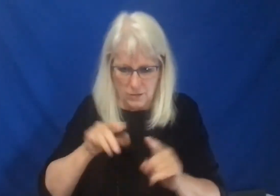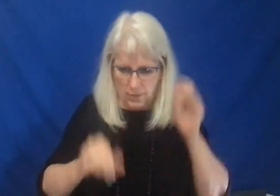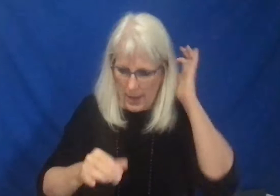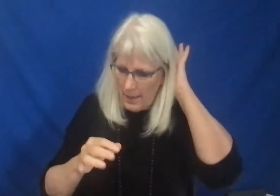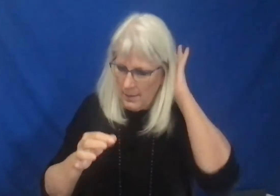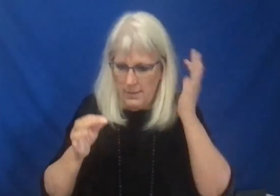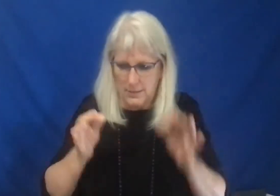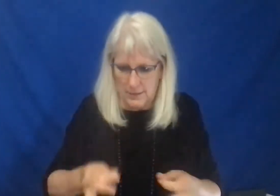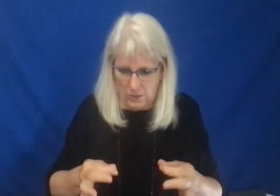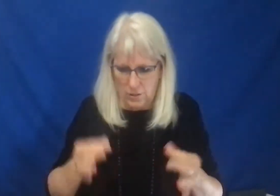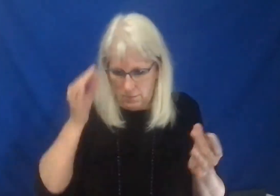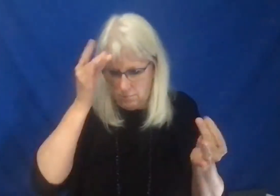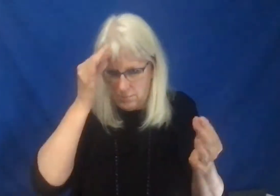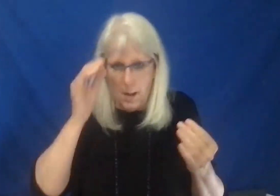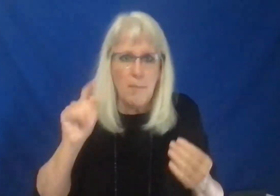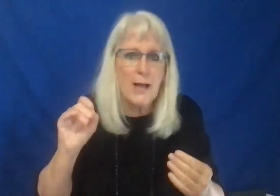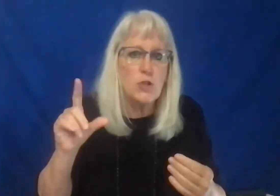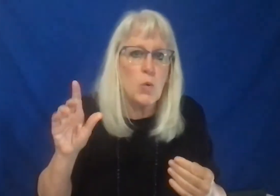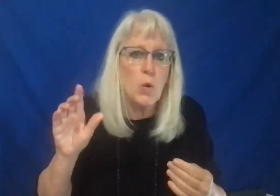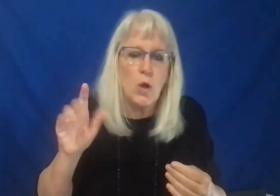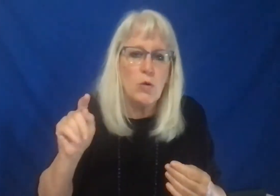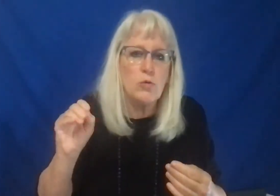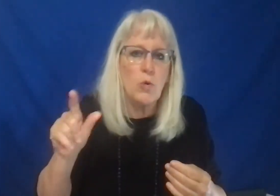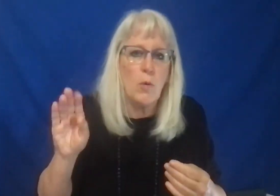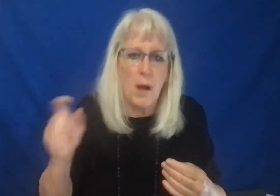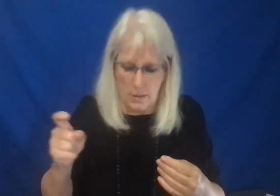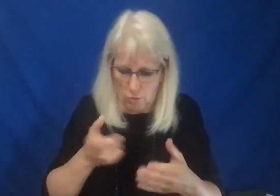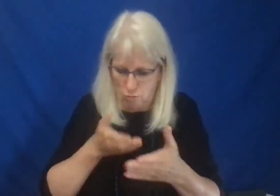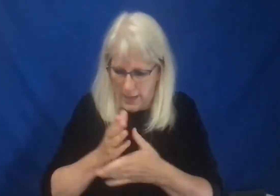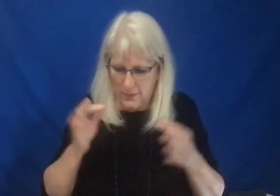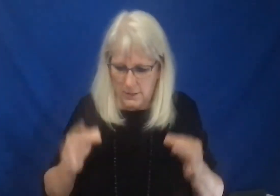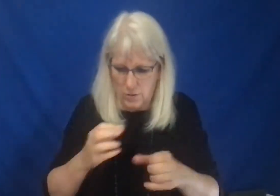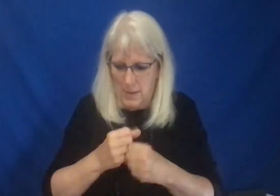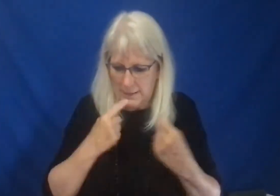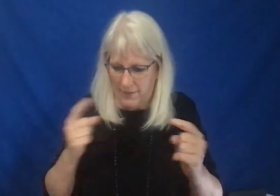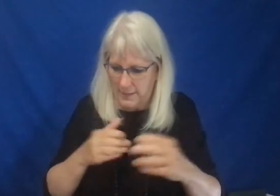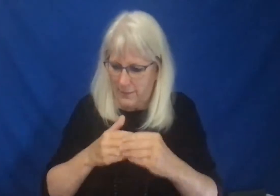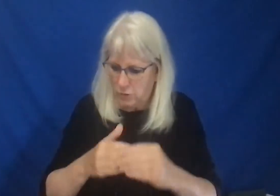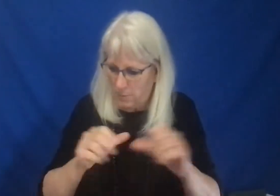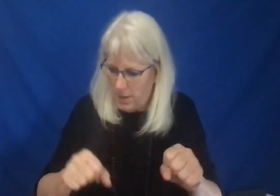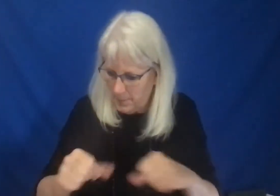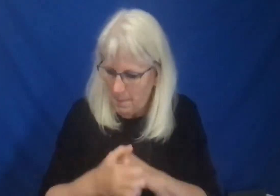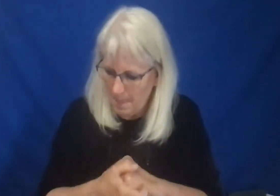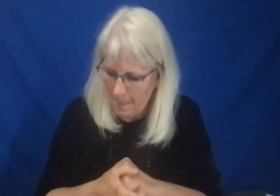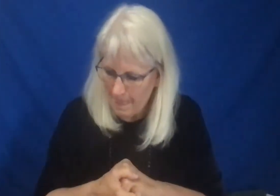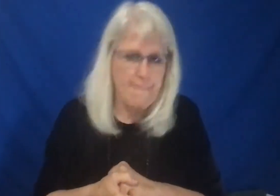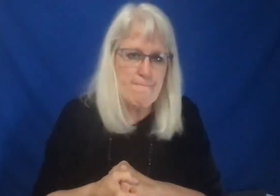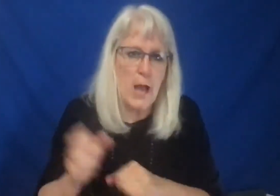rifling through my toolbox. Right of decision makes effective leadership possible. Now, here's an example where I didn't like it very much, and I'll get to this when we talk